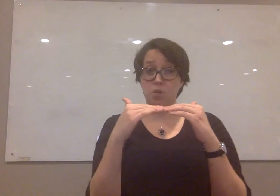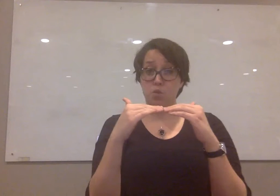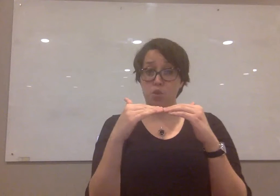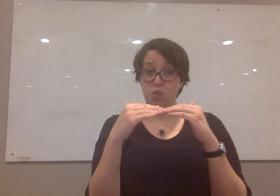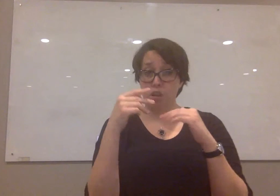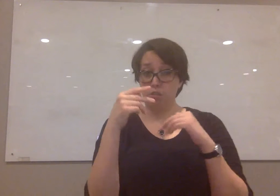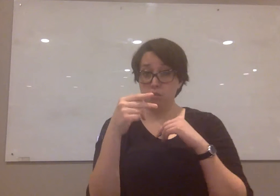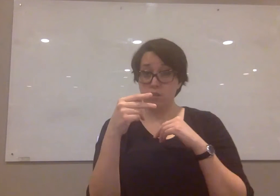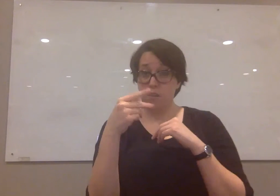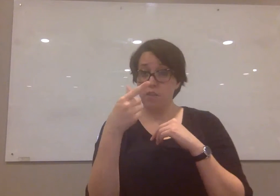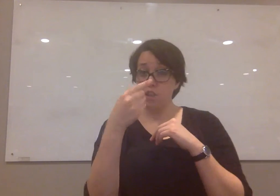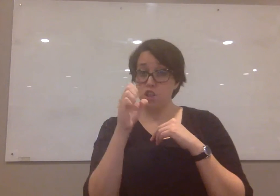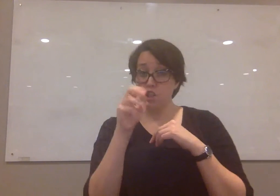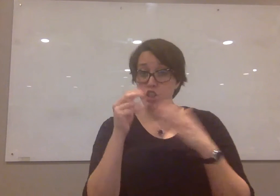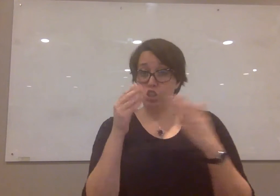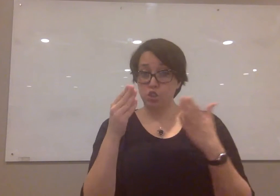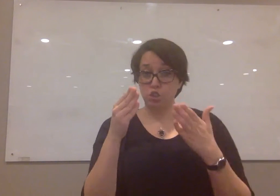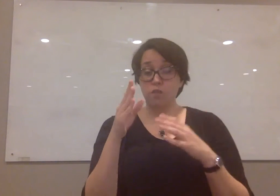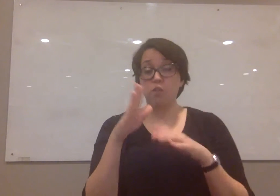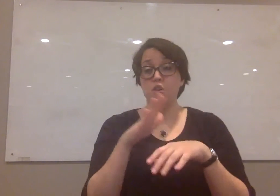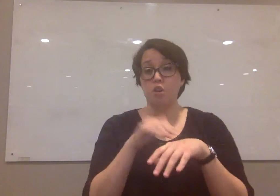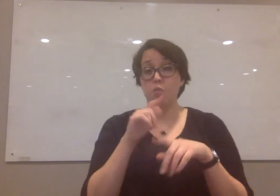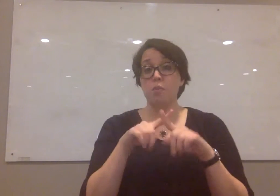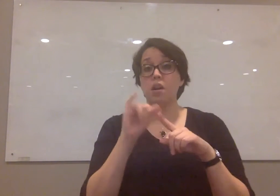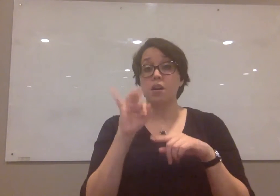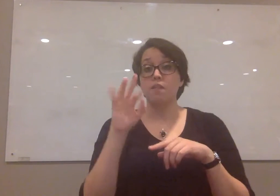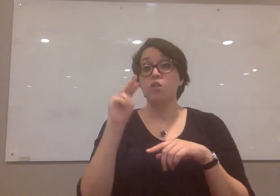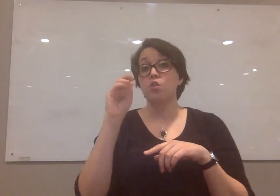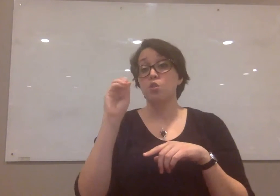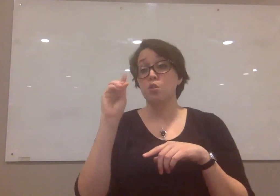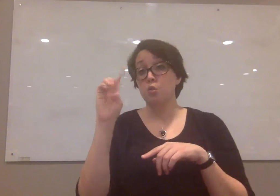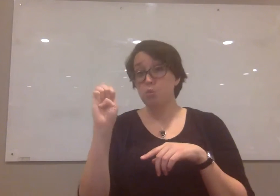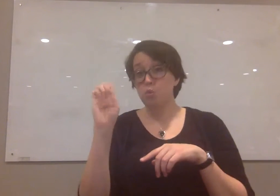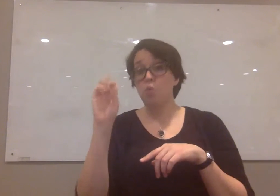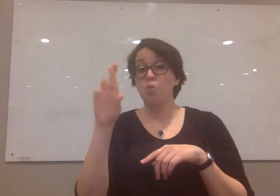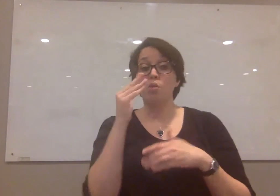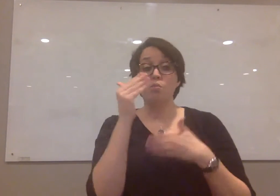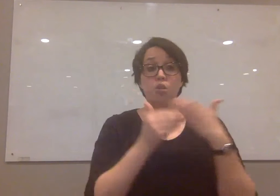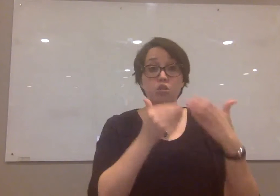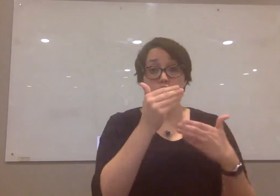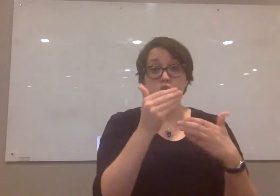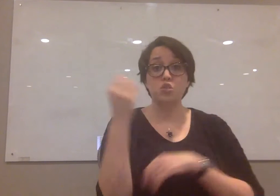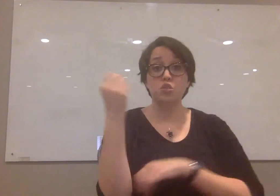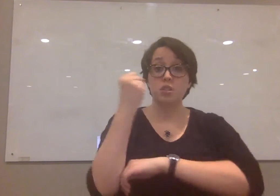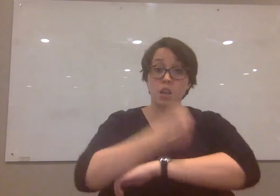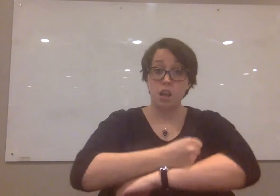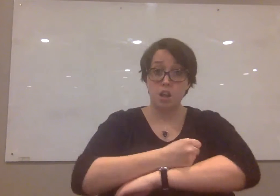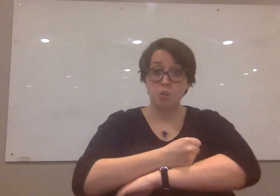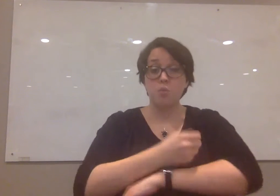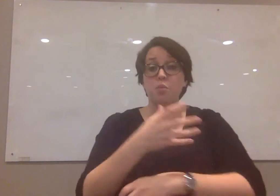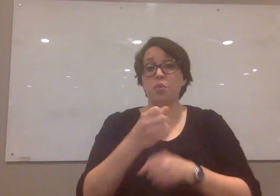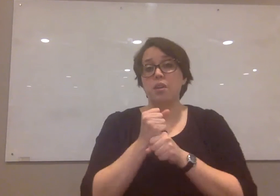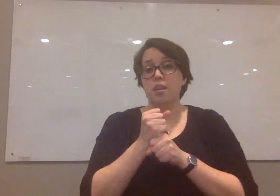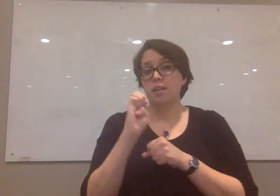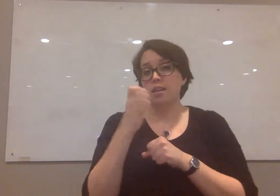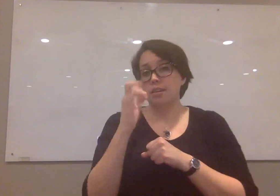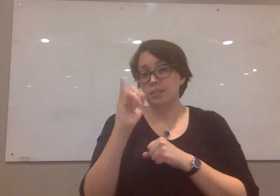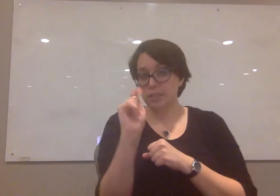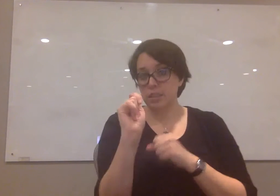but if the node actually went down or the process went down, we would actually get a exit message in a normal receive. It'll be in